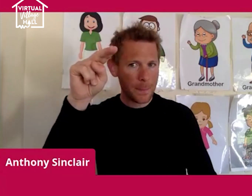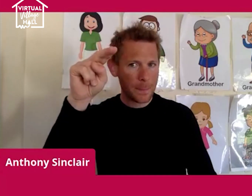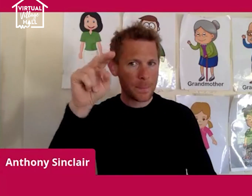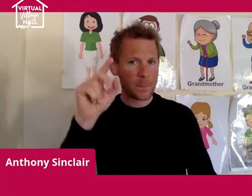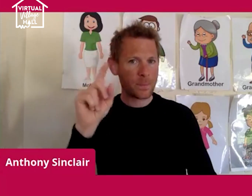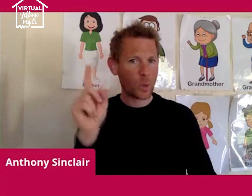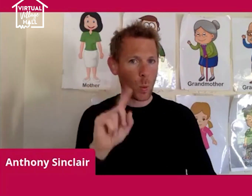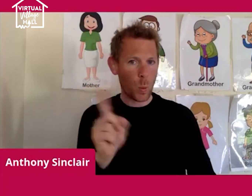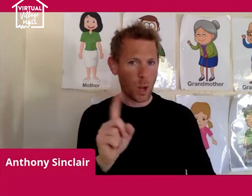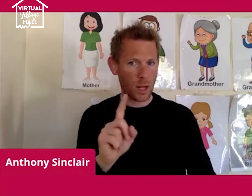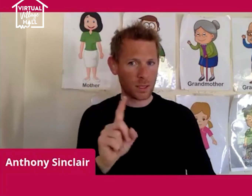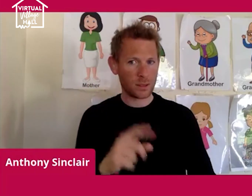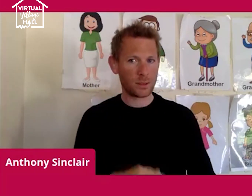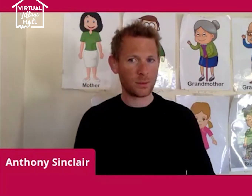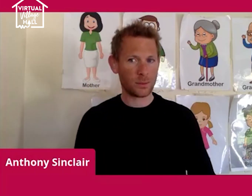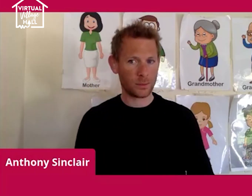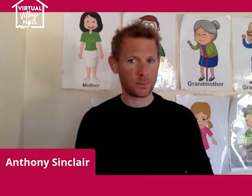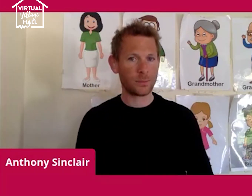name what?